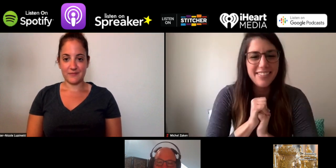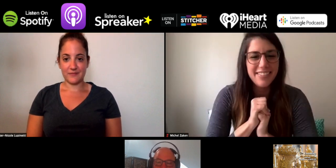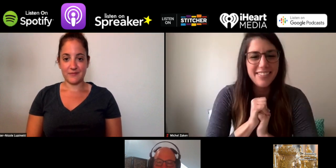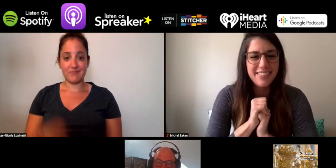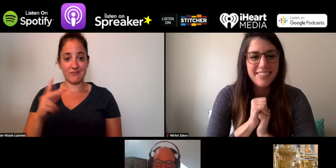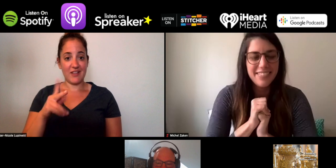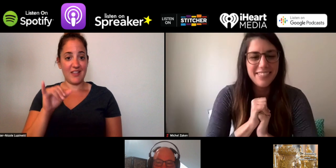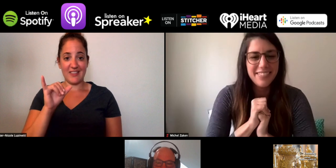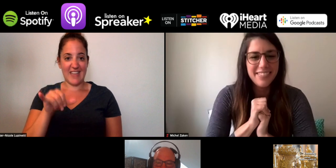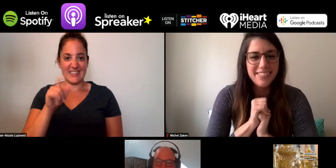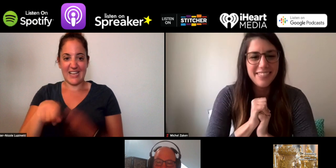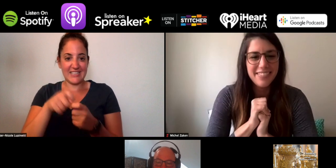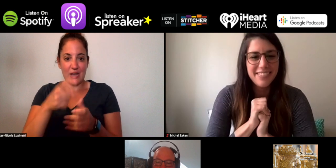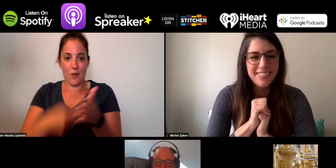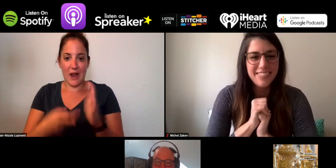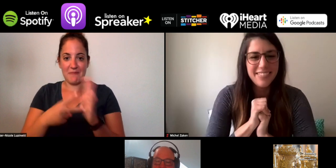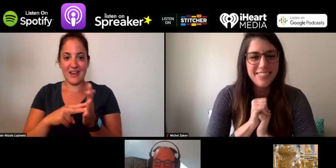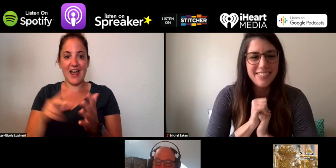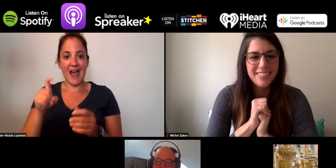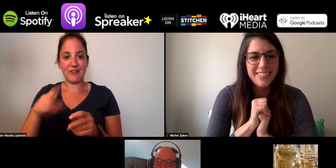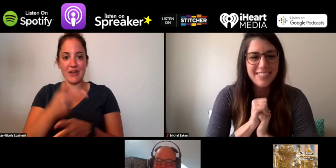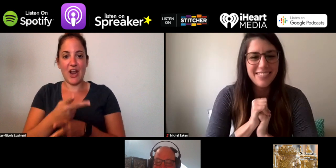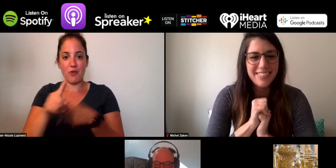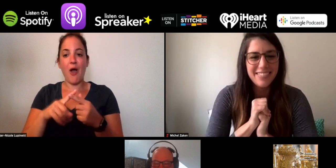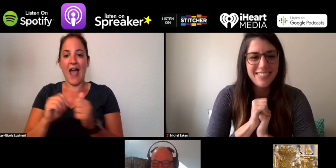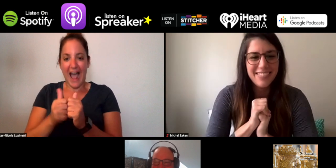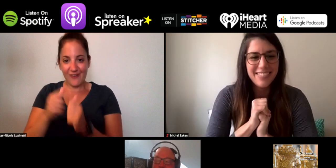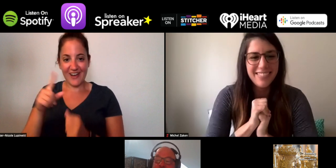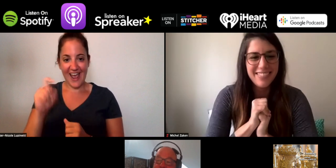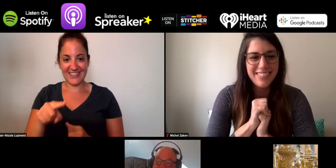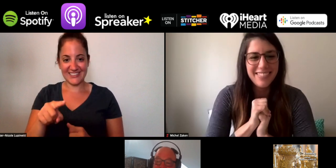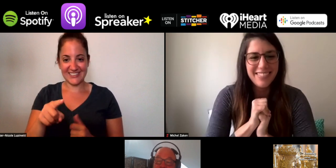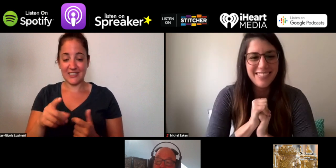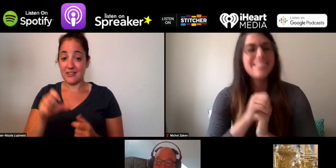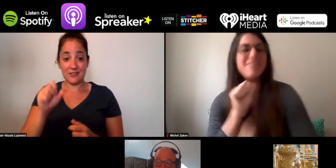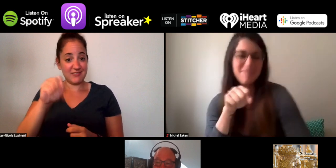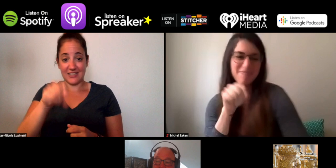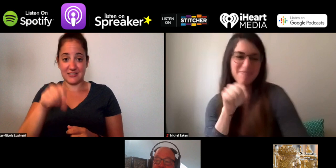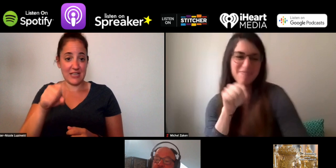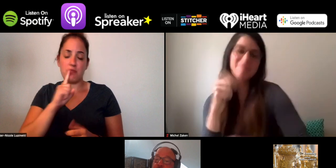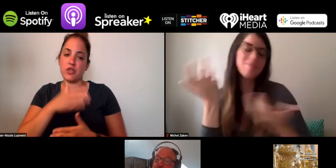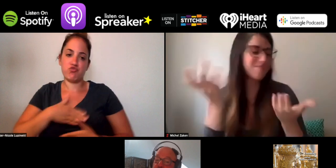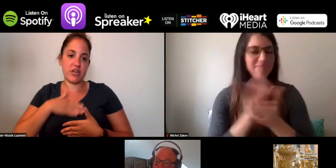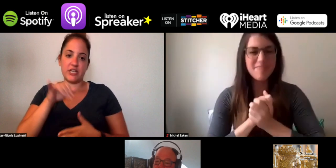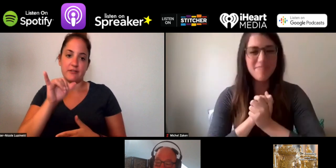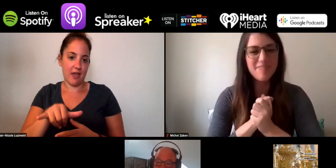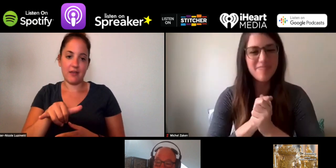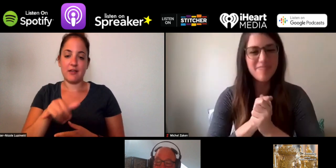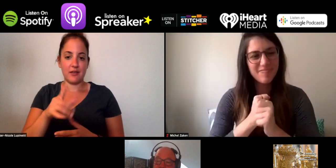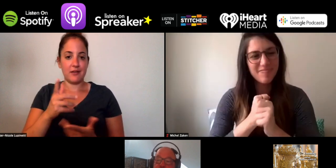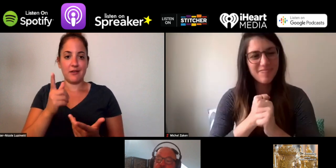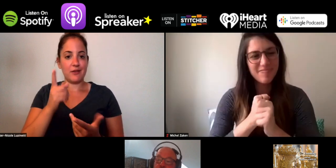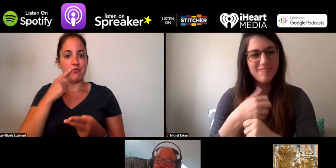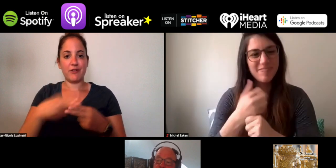That's exactly what I mean by being careful about asking a question. Yes, I really appreciate that. You told me a little